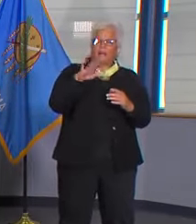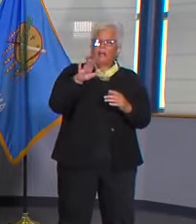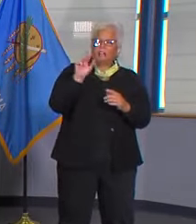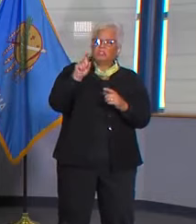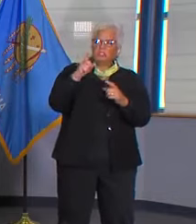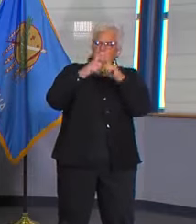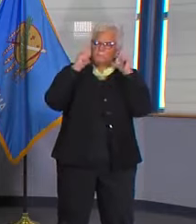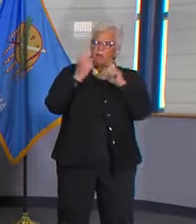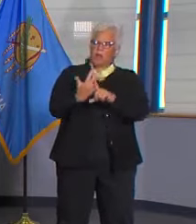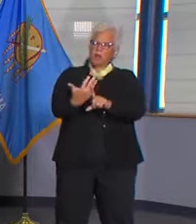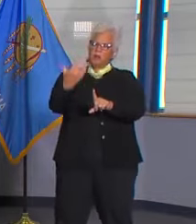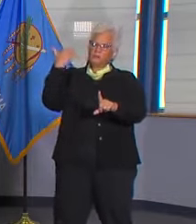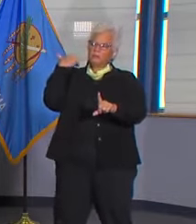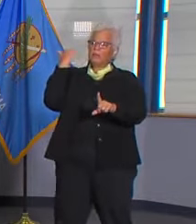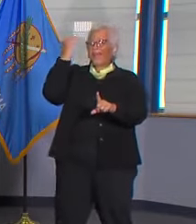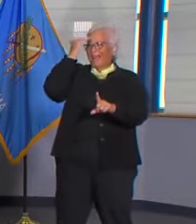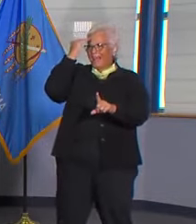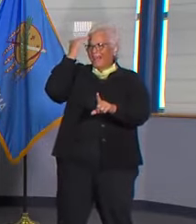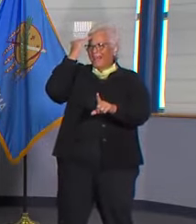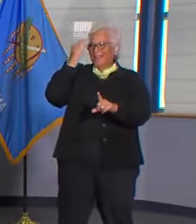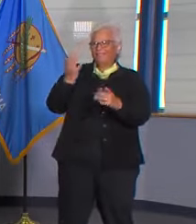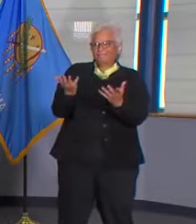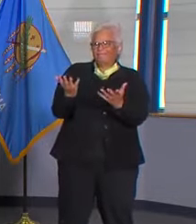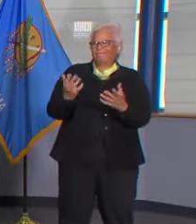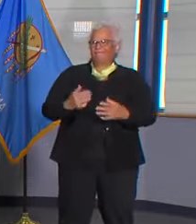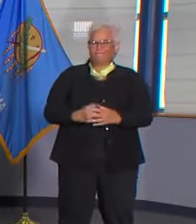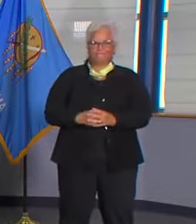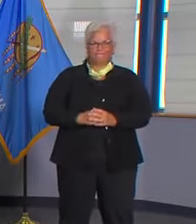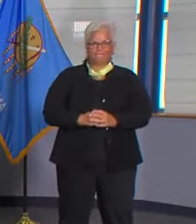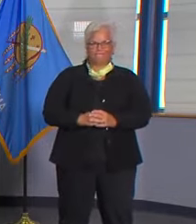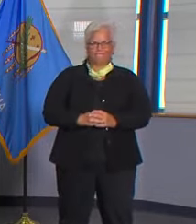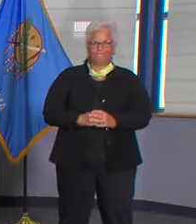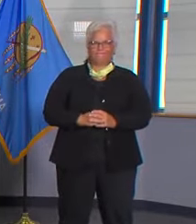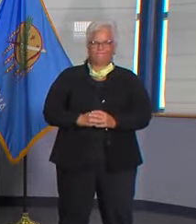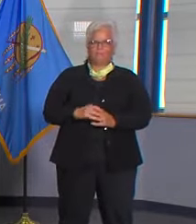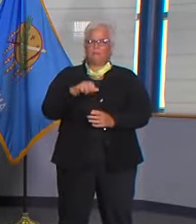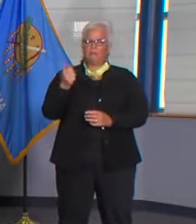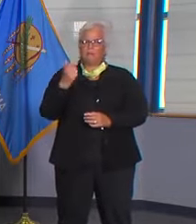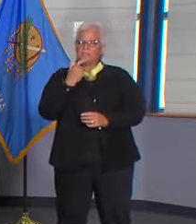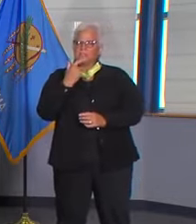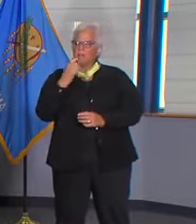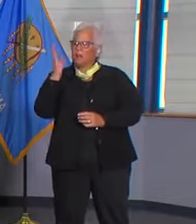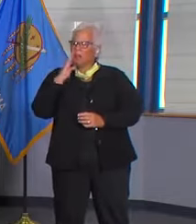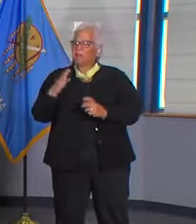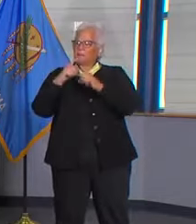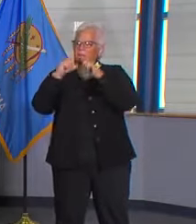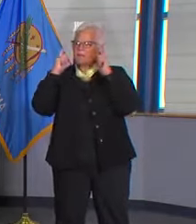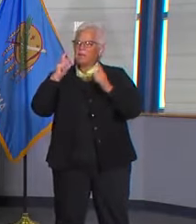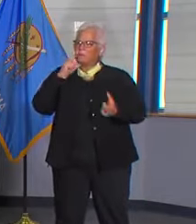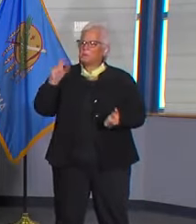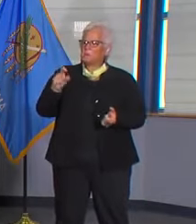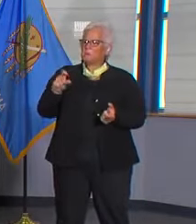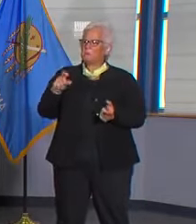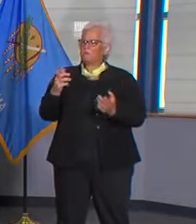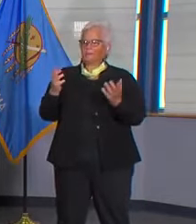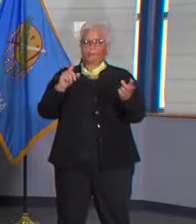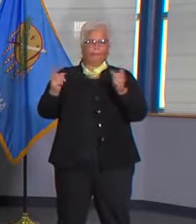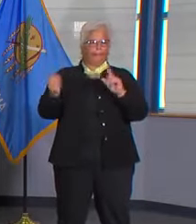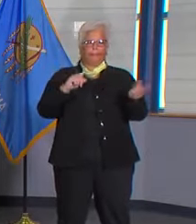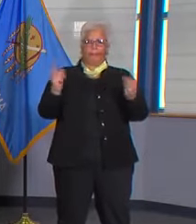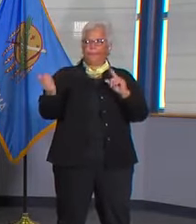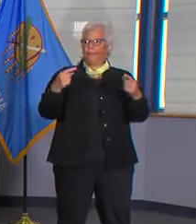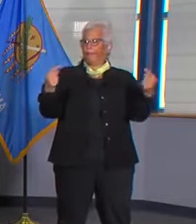that we should act. And then there are others who say that we never should have acted at all. And